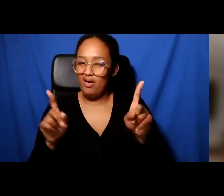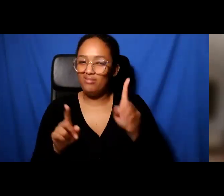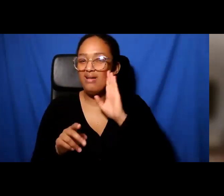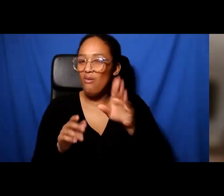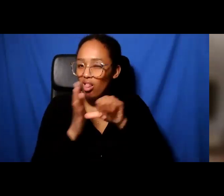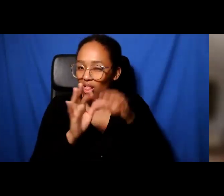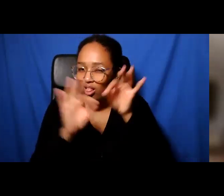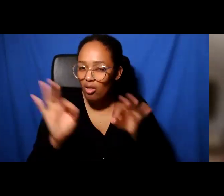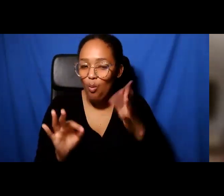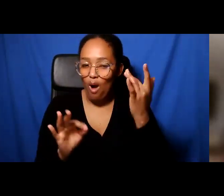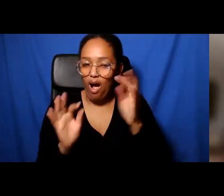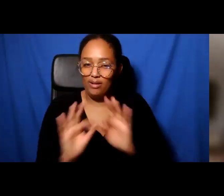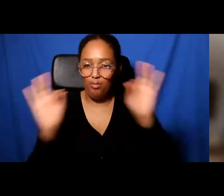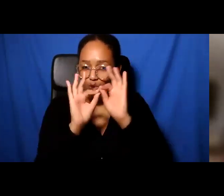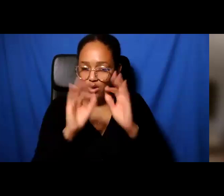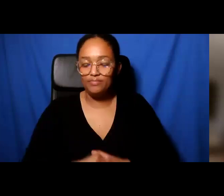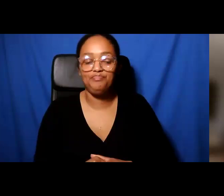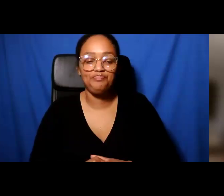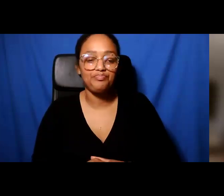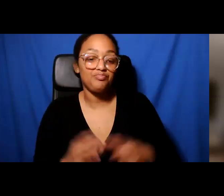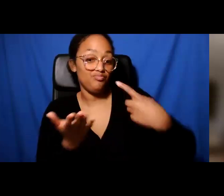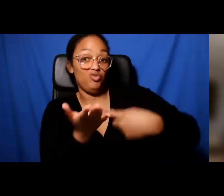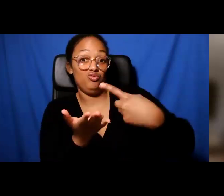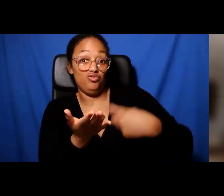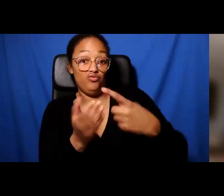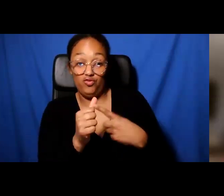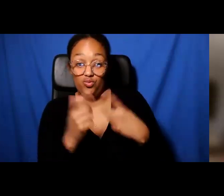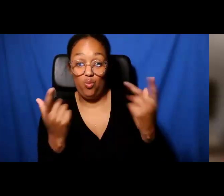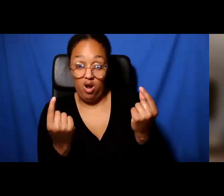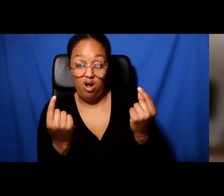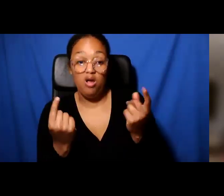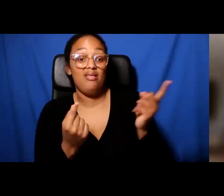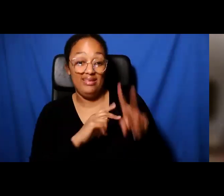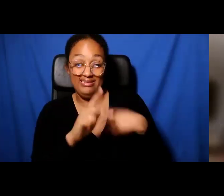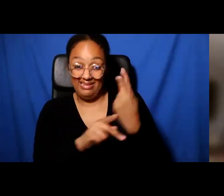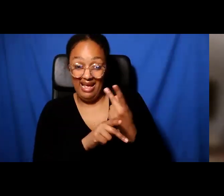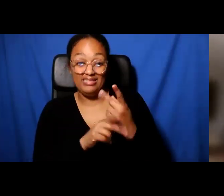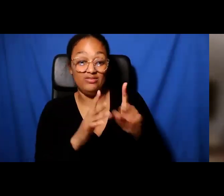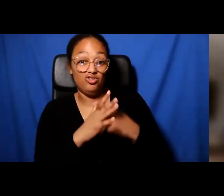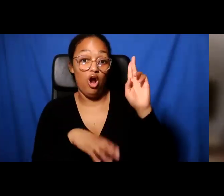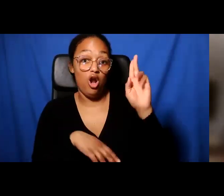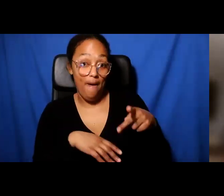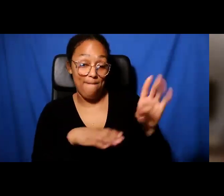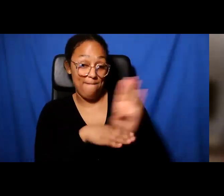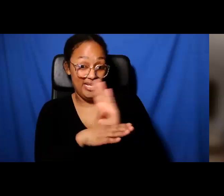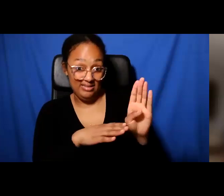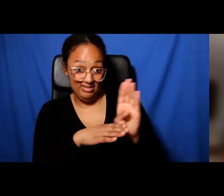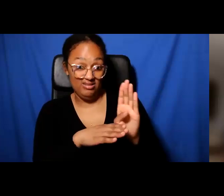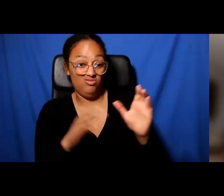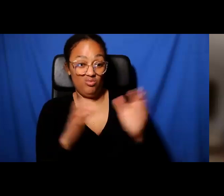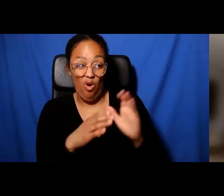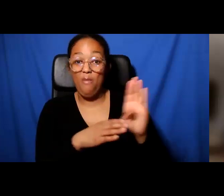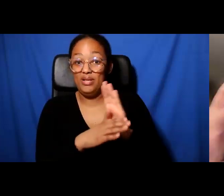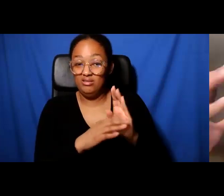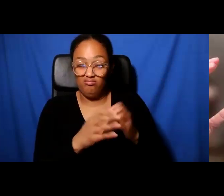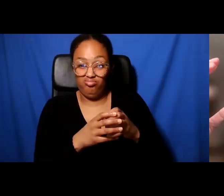So let's talk about startups that didn't scale fast. They did this whole manual one by one